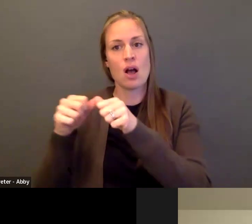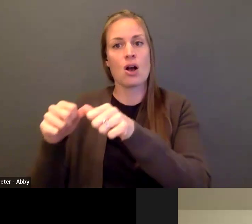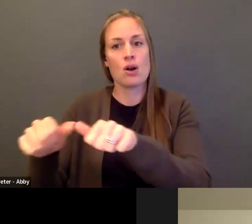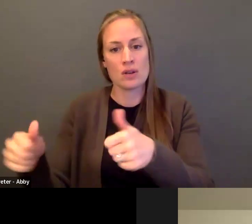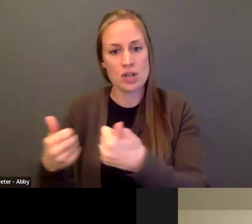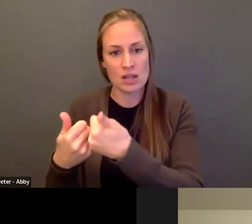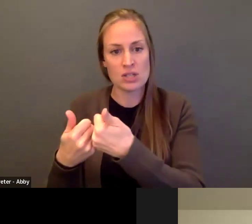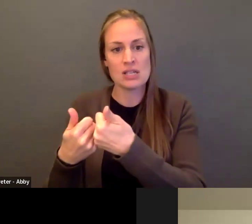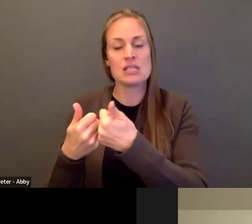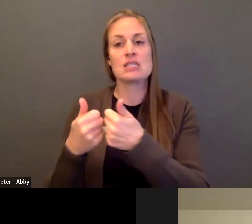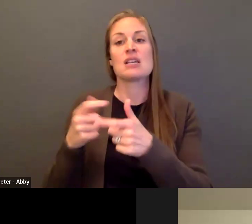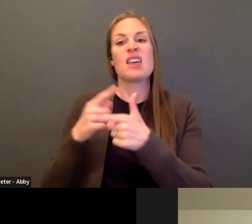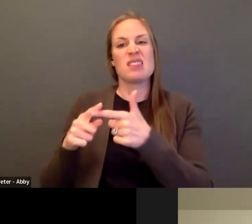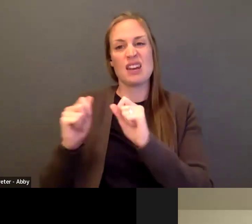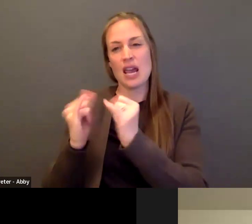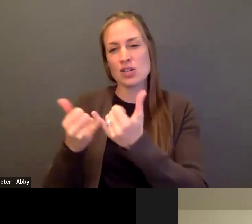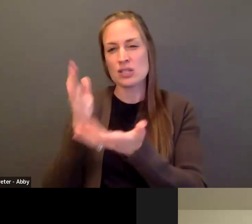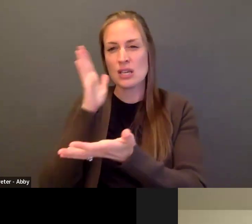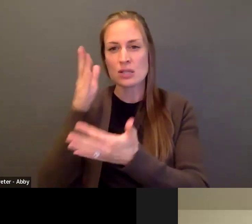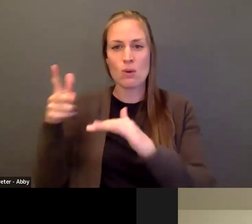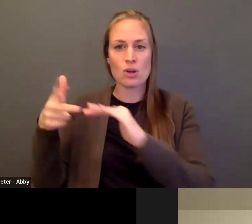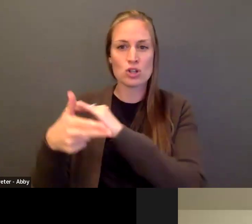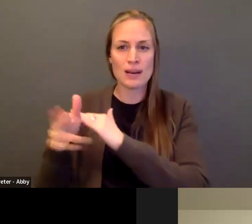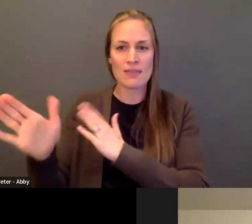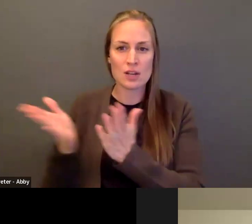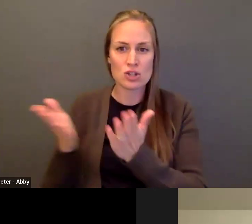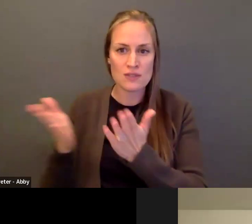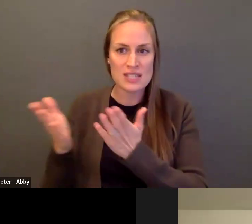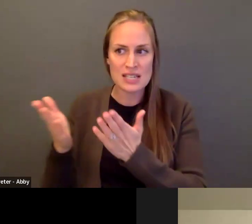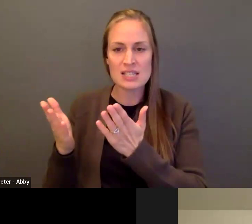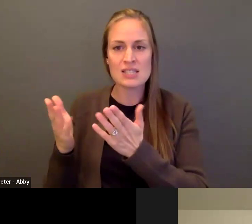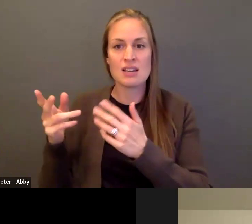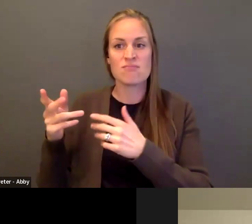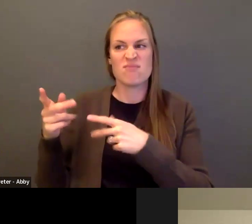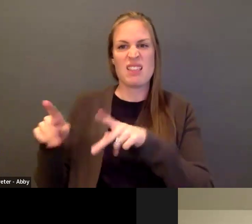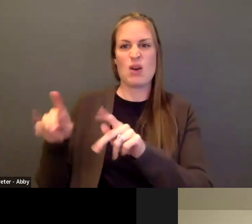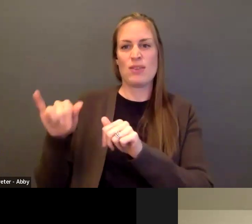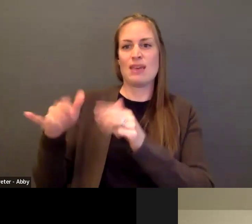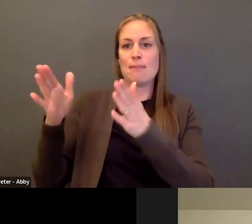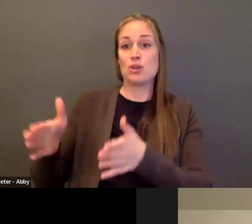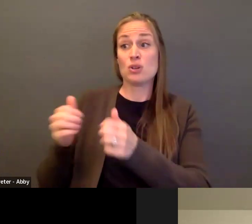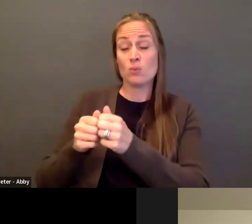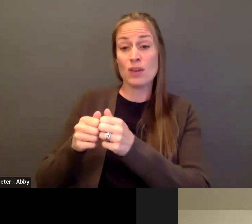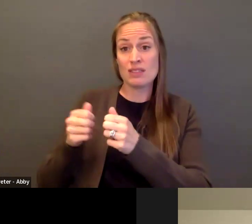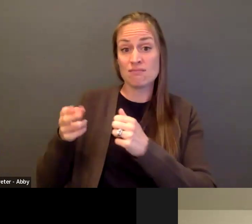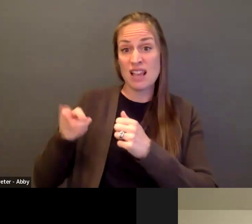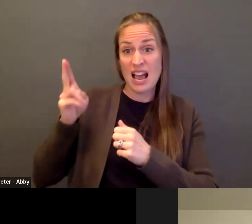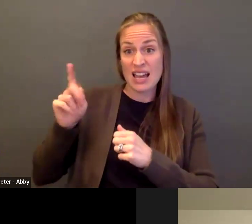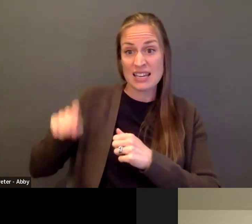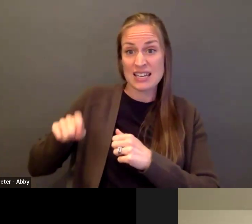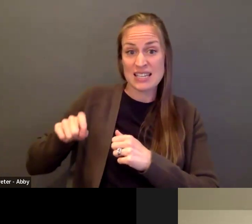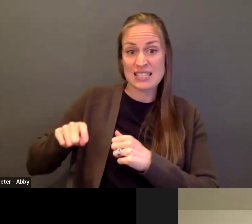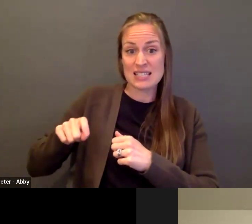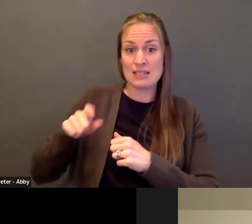then terminating services of that individual, so that super high needs individual who has not had appropriate intervention